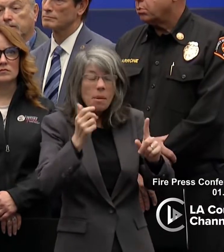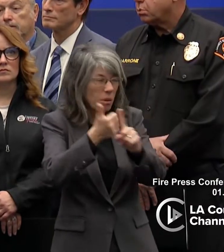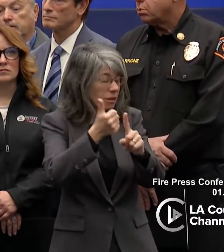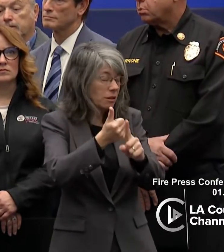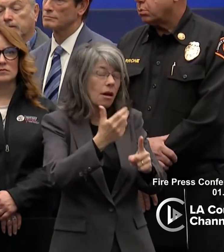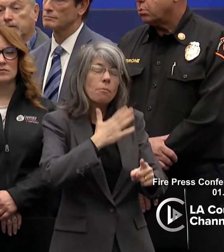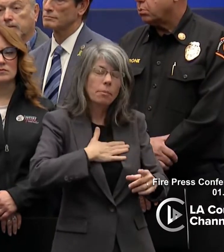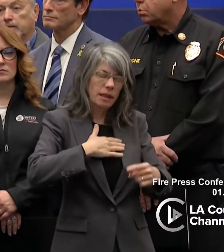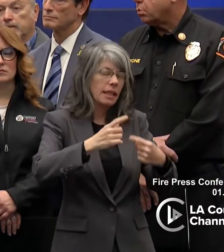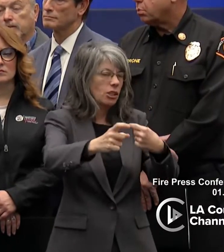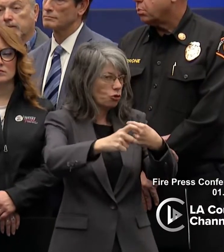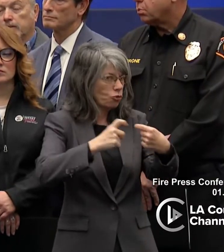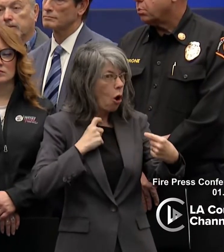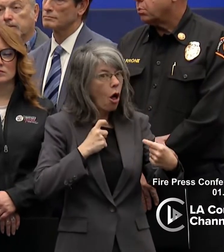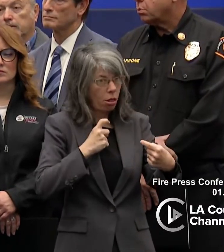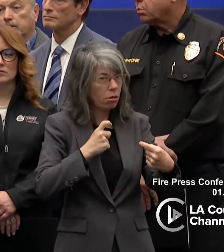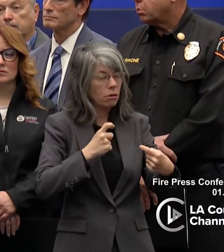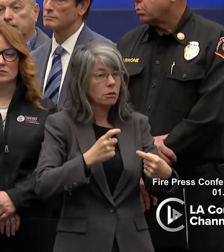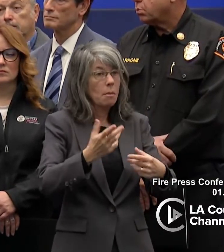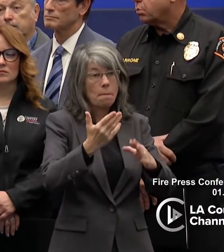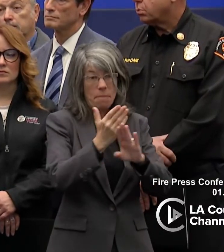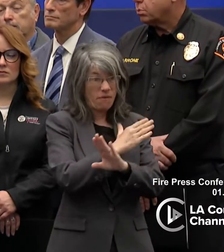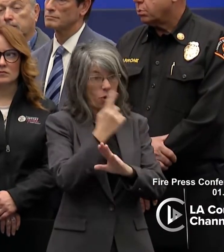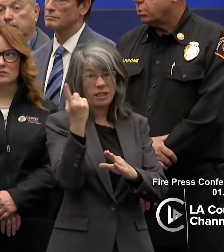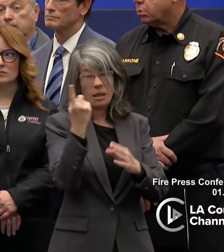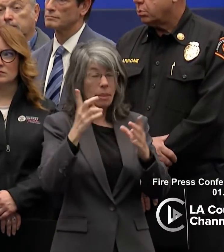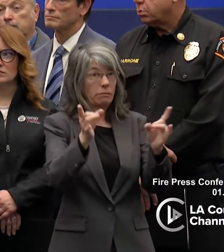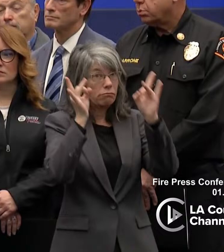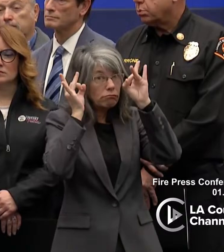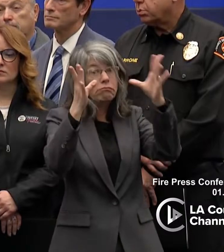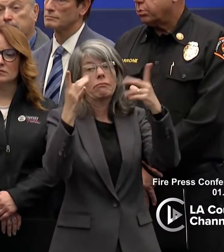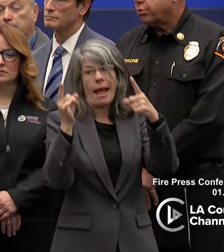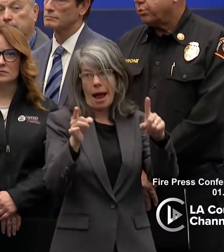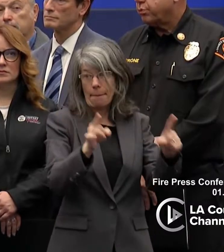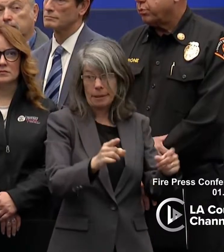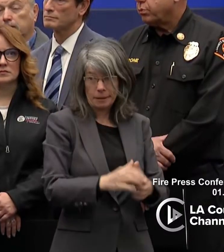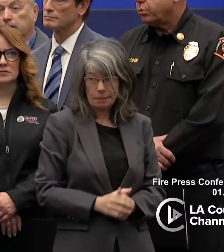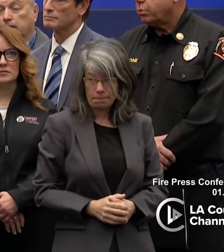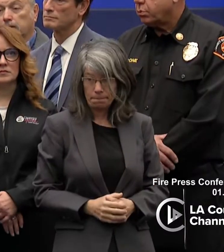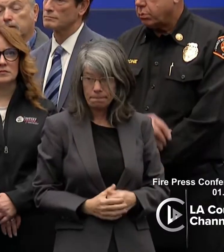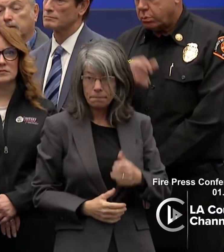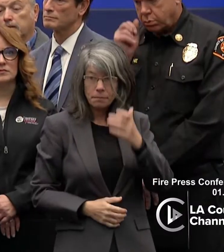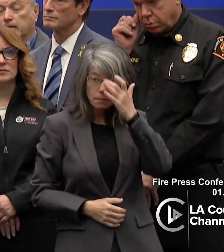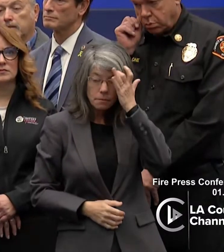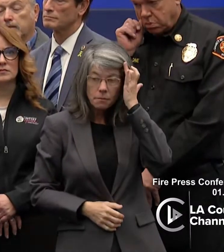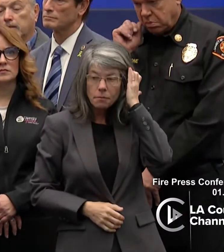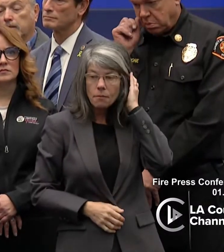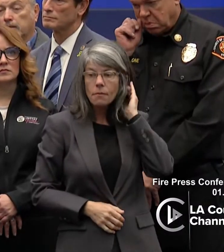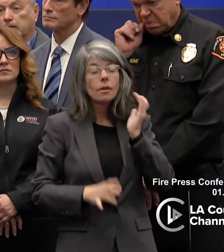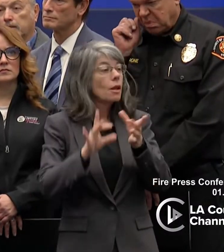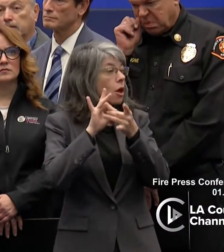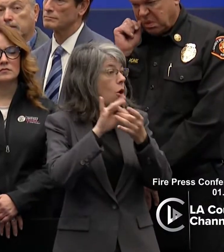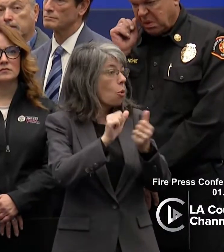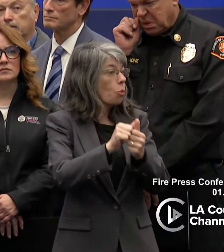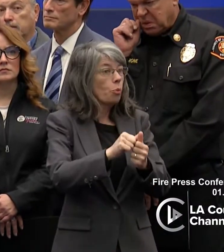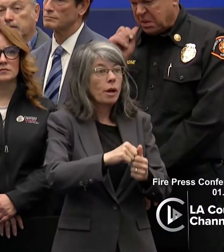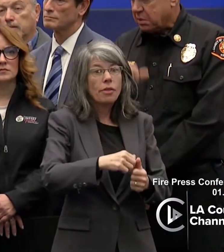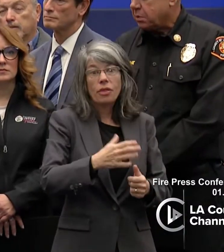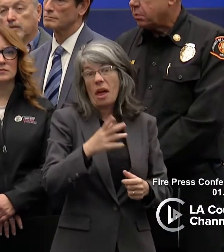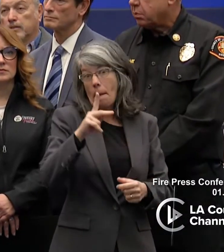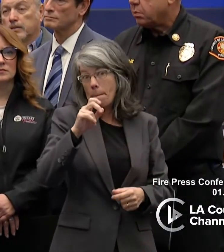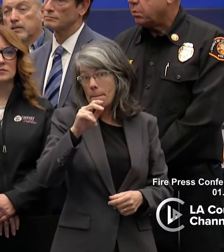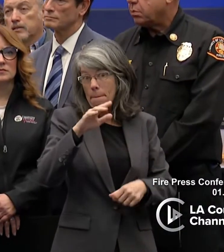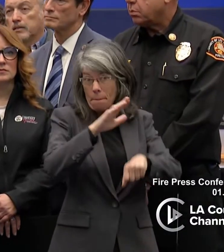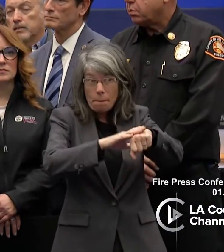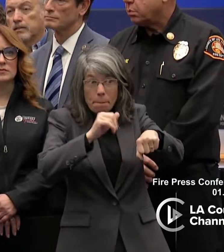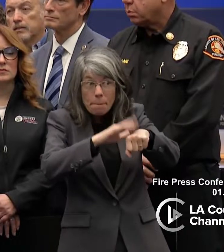before something really bad happens. Excuse me. On the front of pets, we